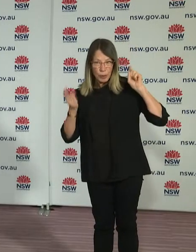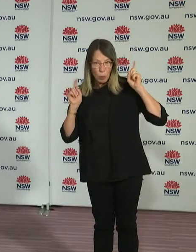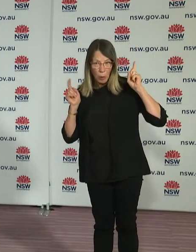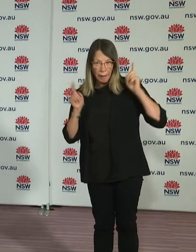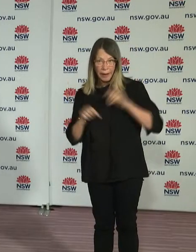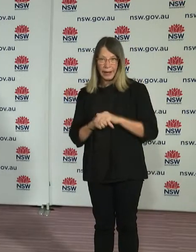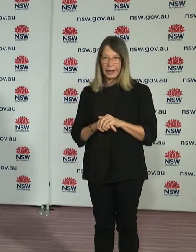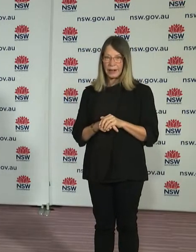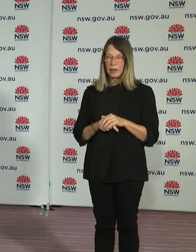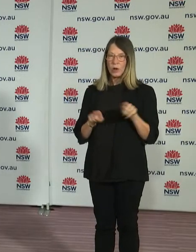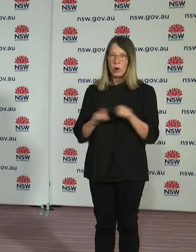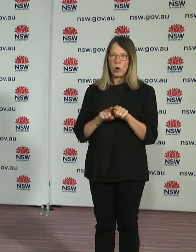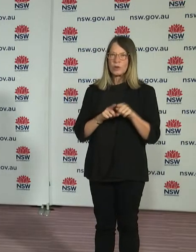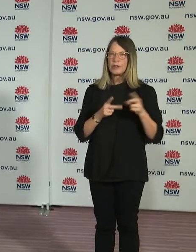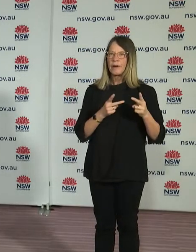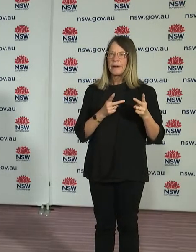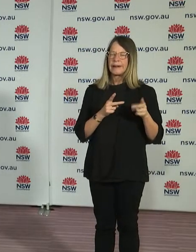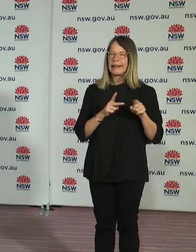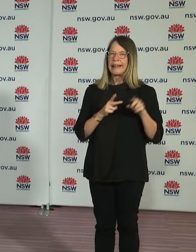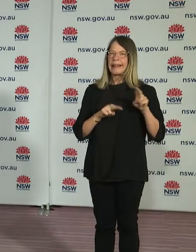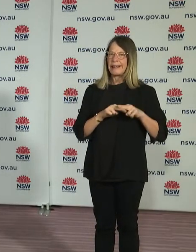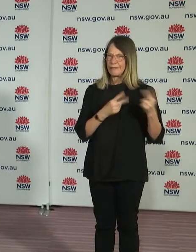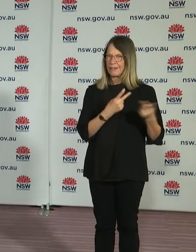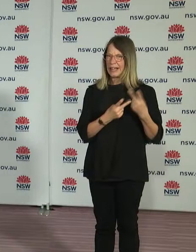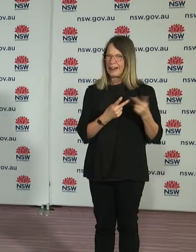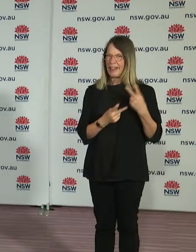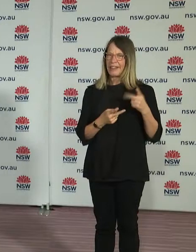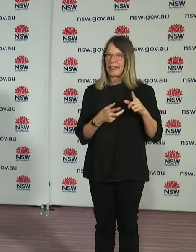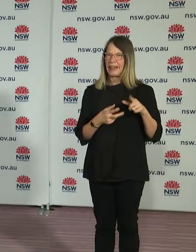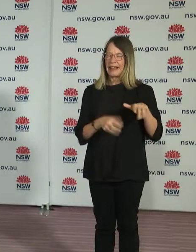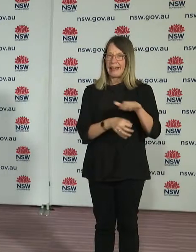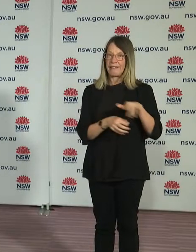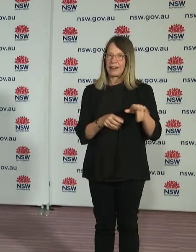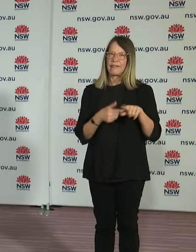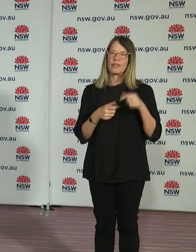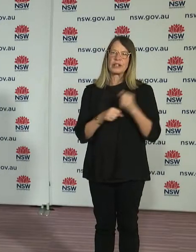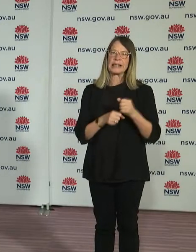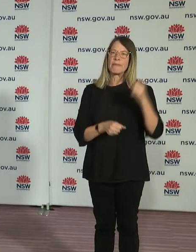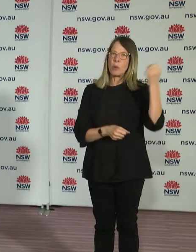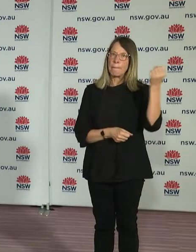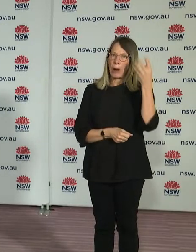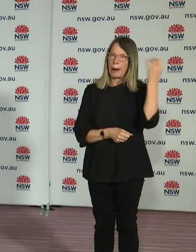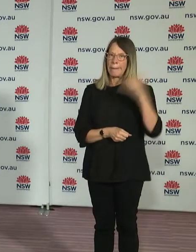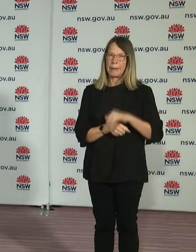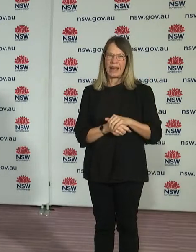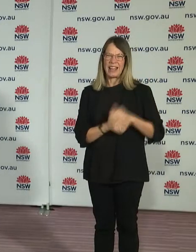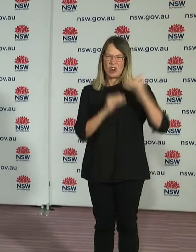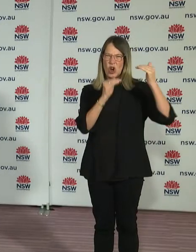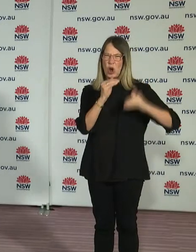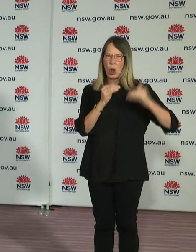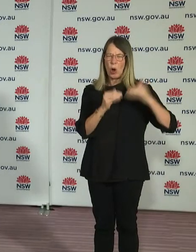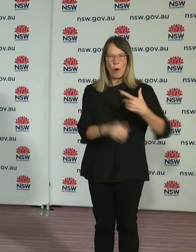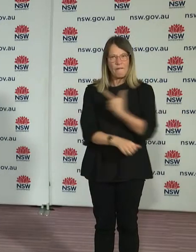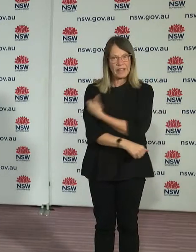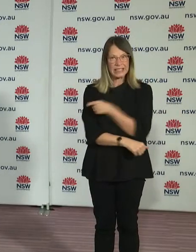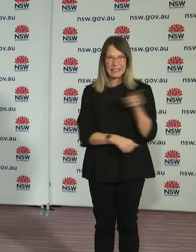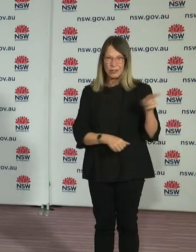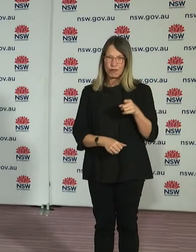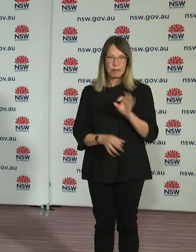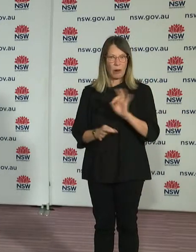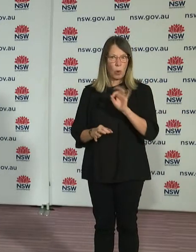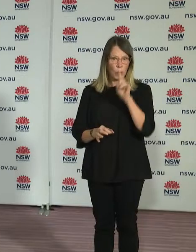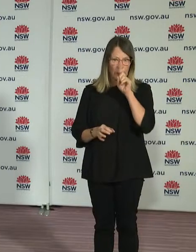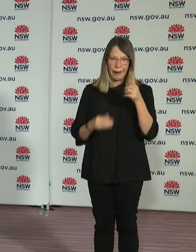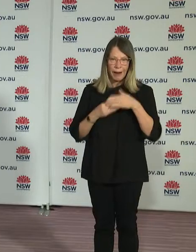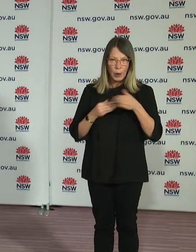be recommending that they hold off on letting everybody vaccinated or not be able to go out? Look, I think it's too soon to speculate. I